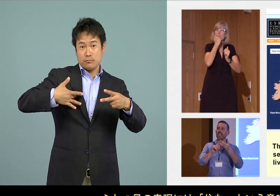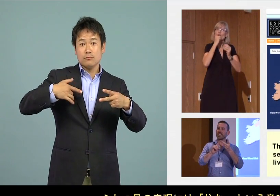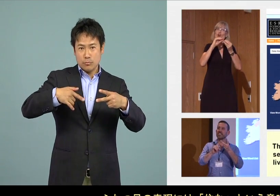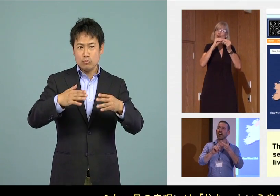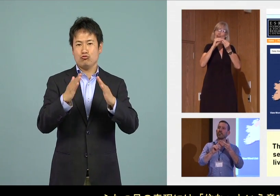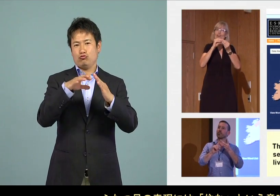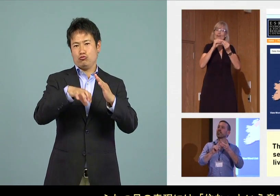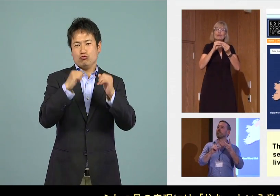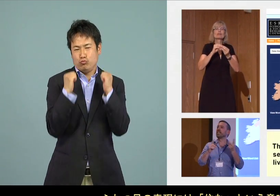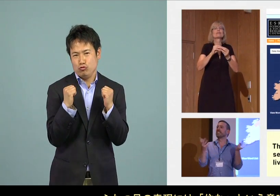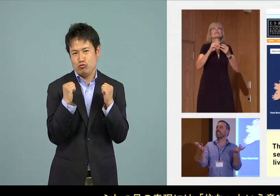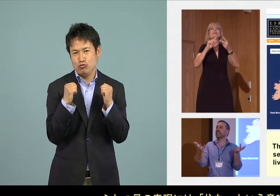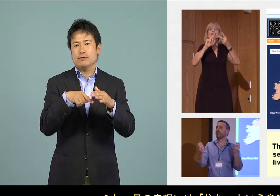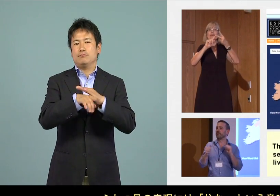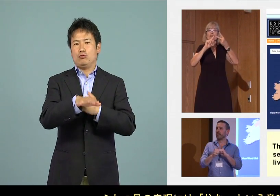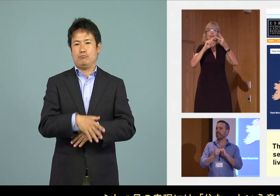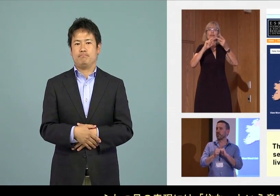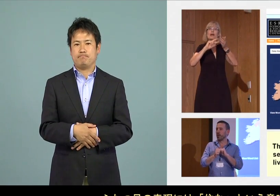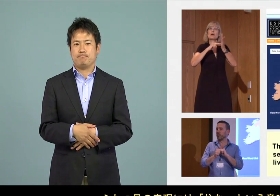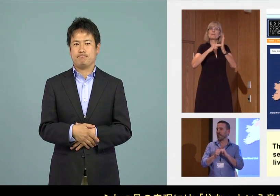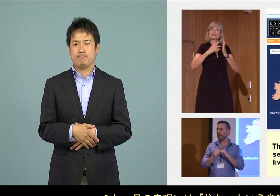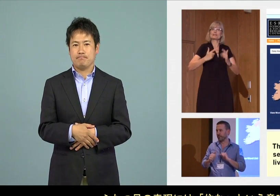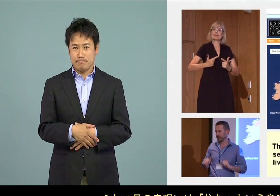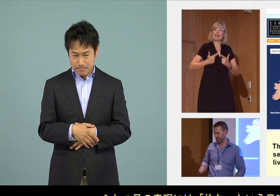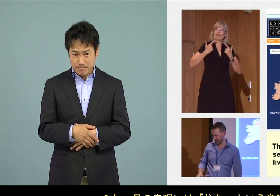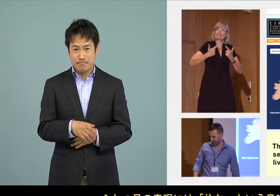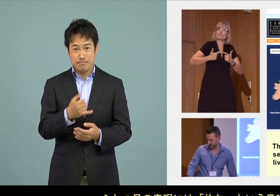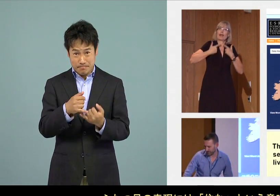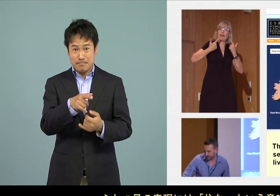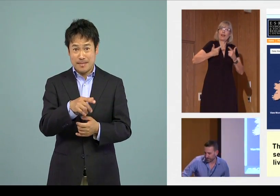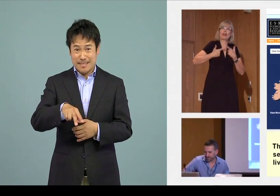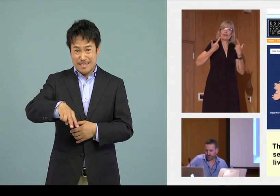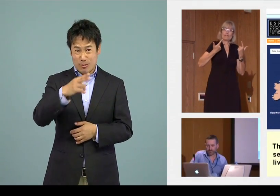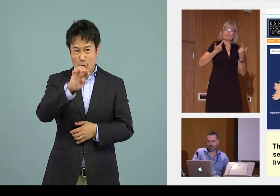And the second sign also means live, as in where you live.